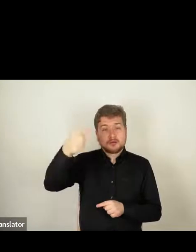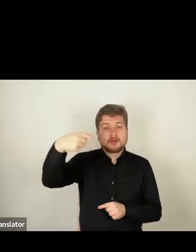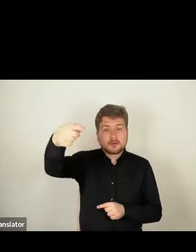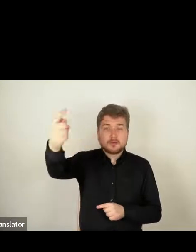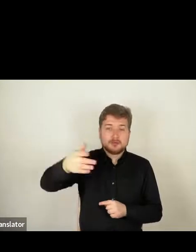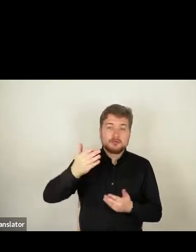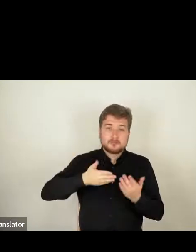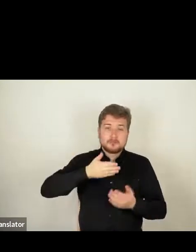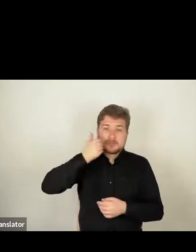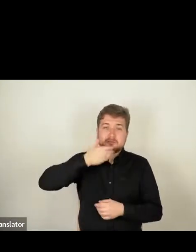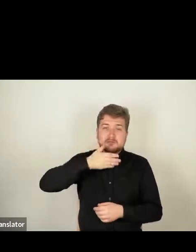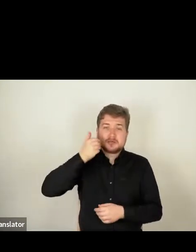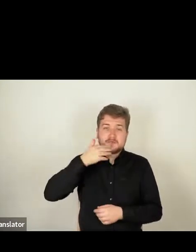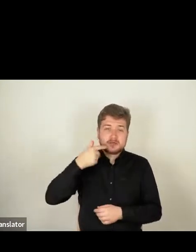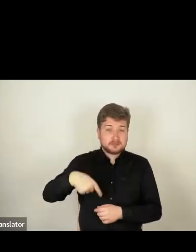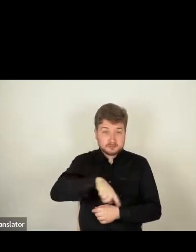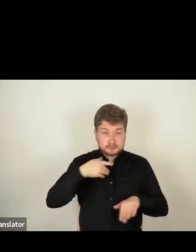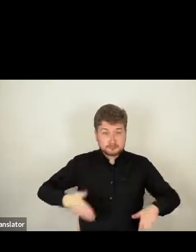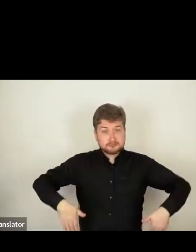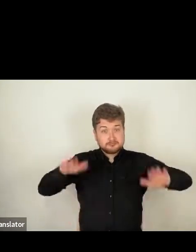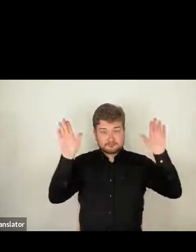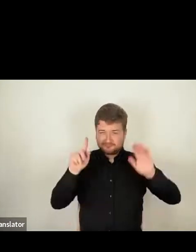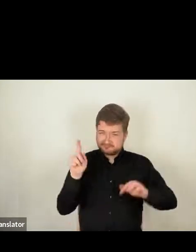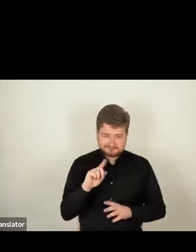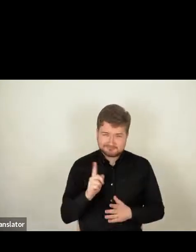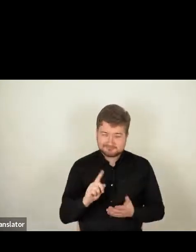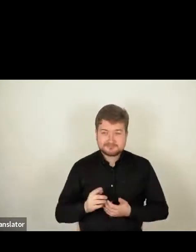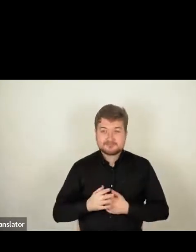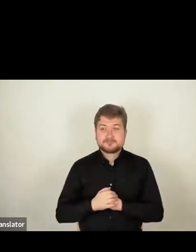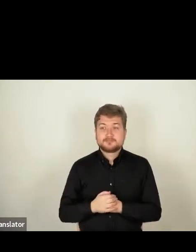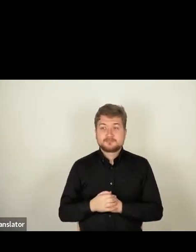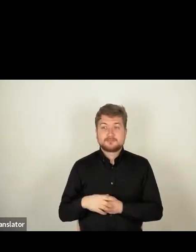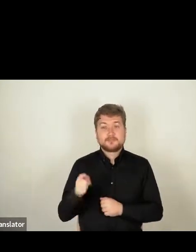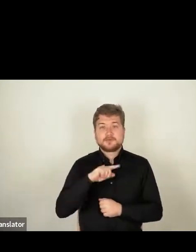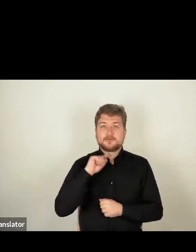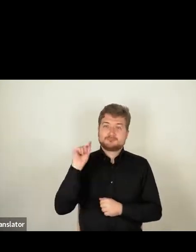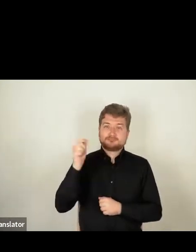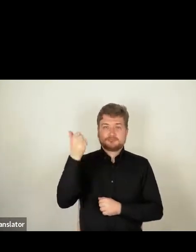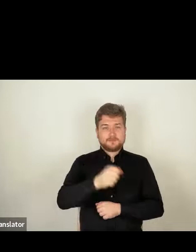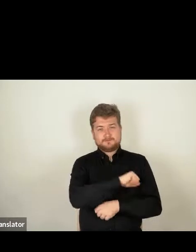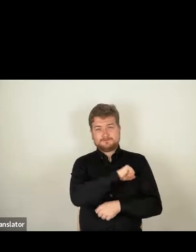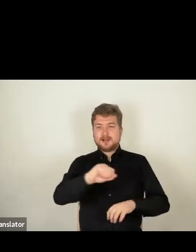up because we haven't been able to do it all at once. Nothing in life is that easy.